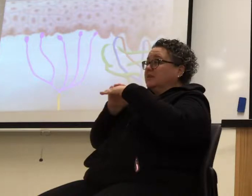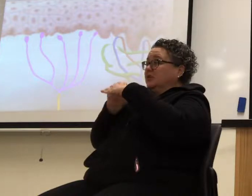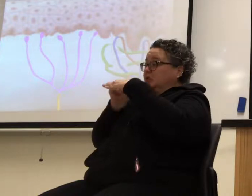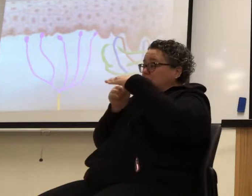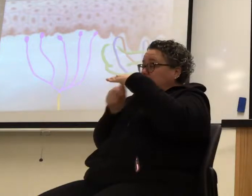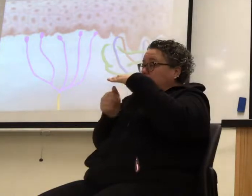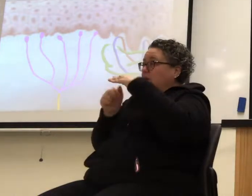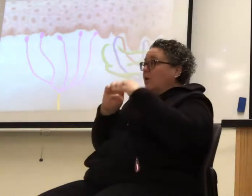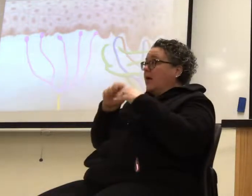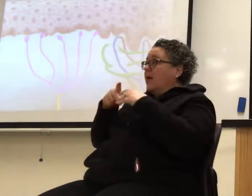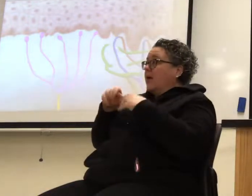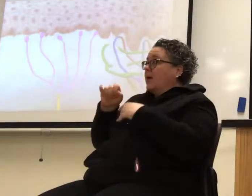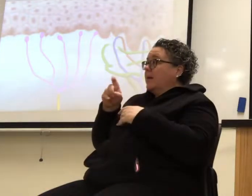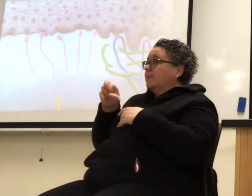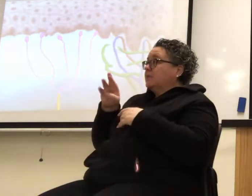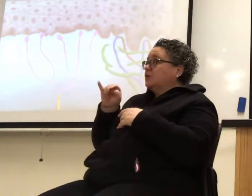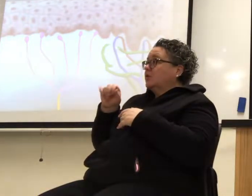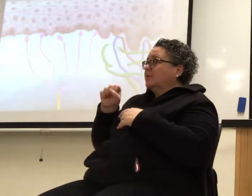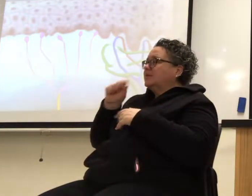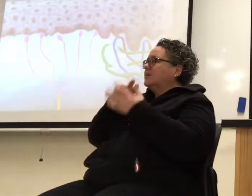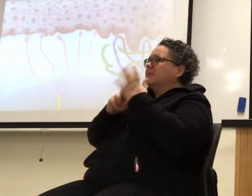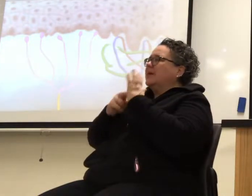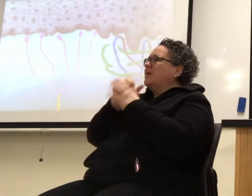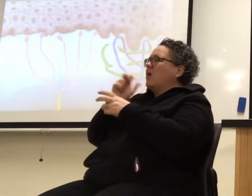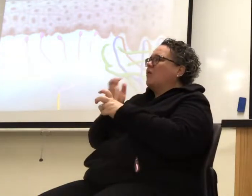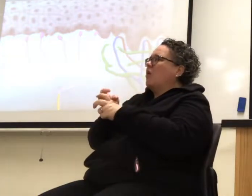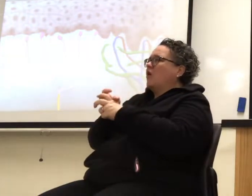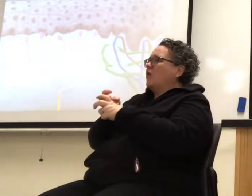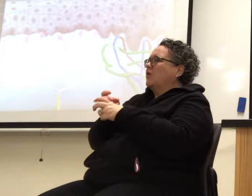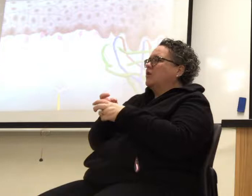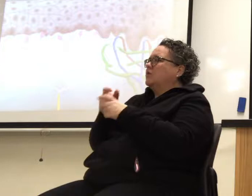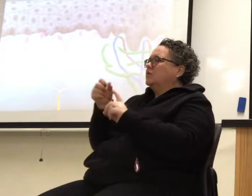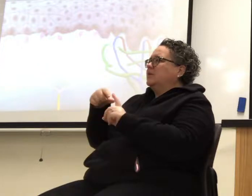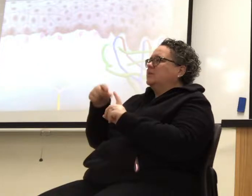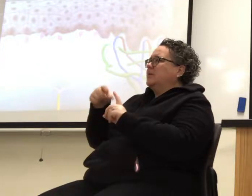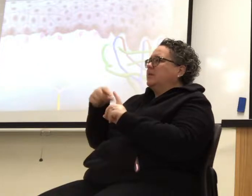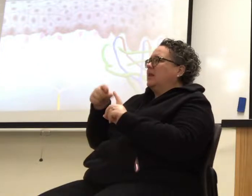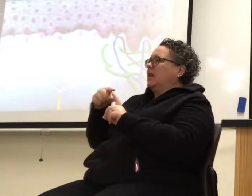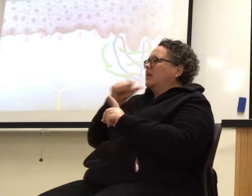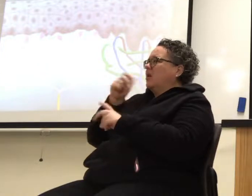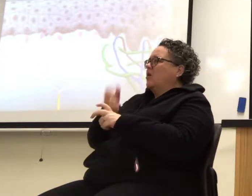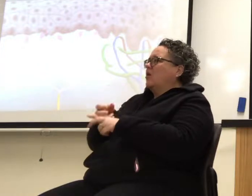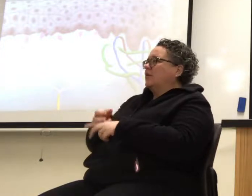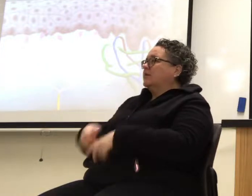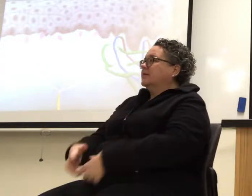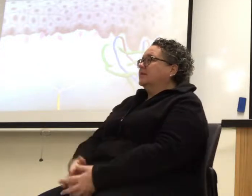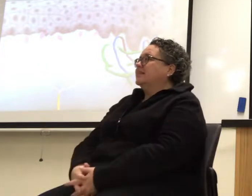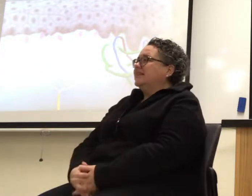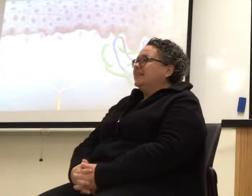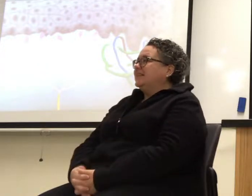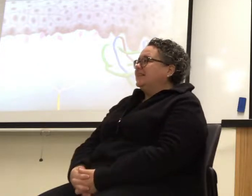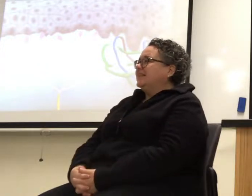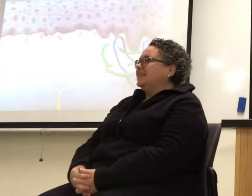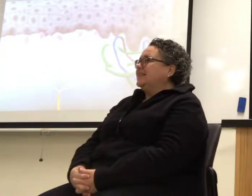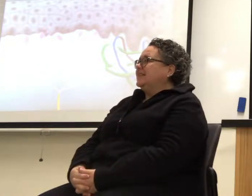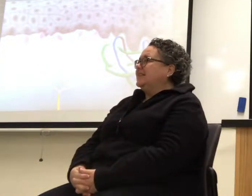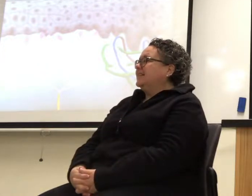epidermis, they're not that hard to stimulate. So let me draw a little thing going right up there.